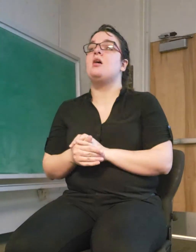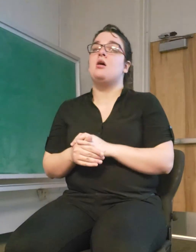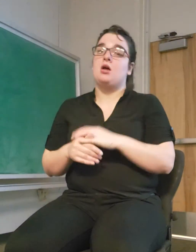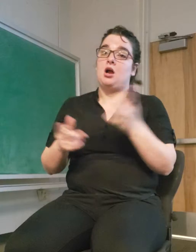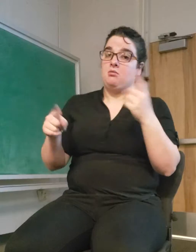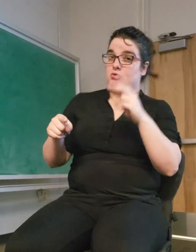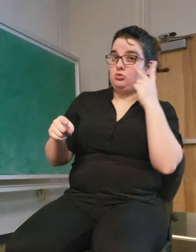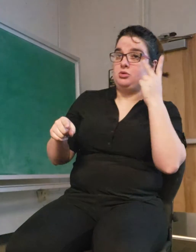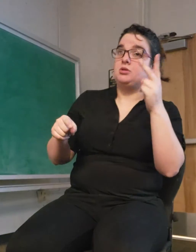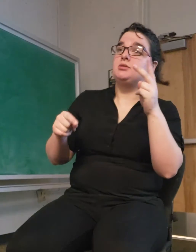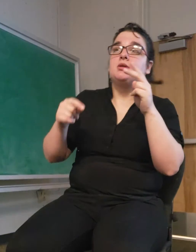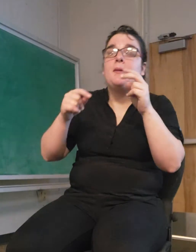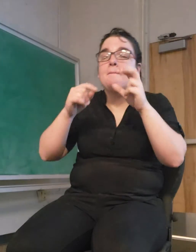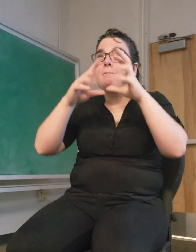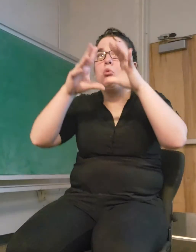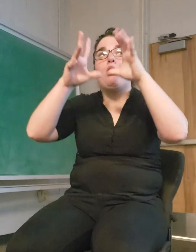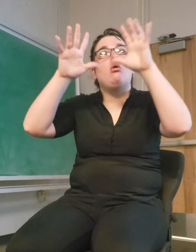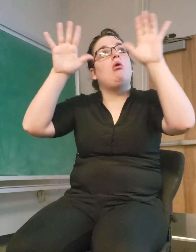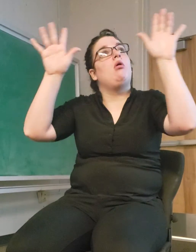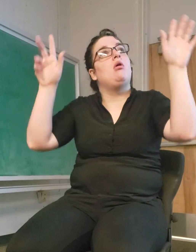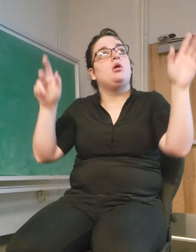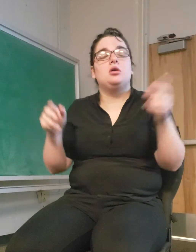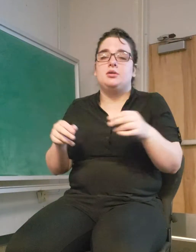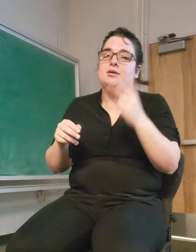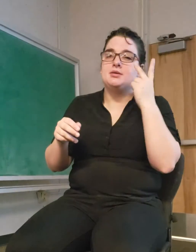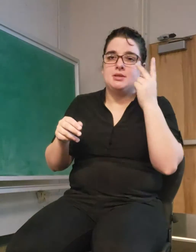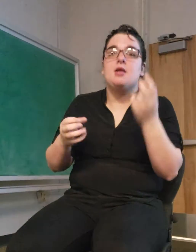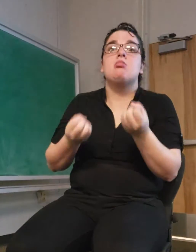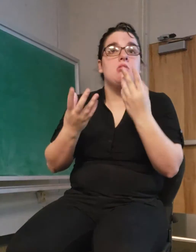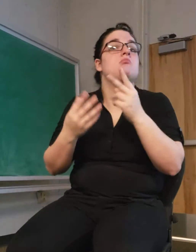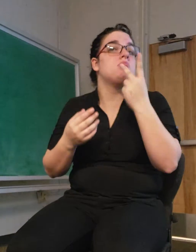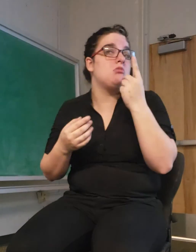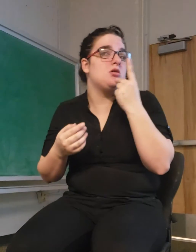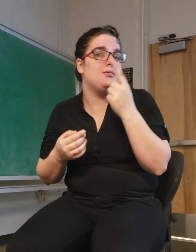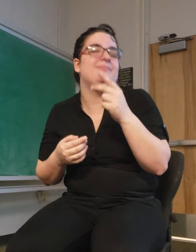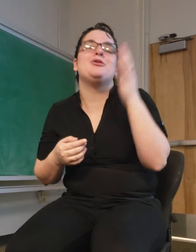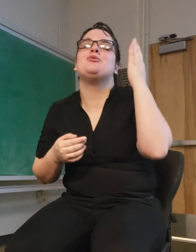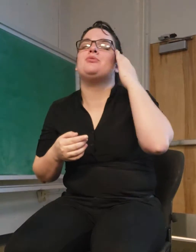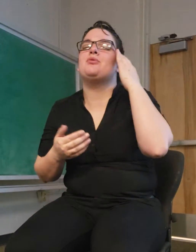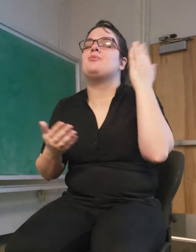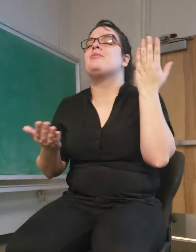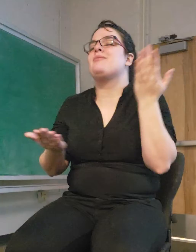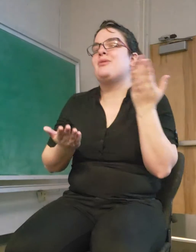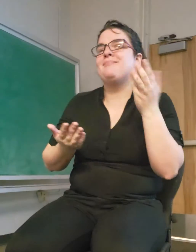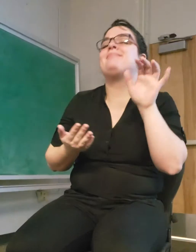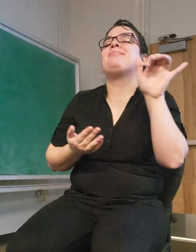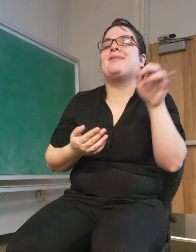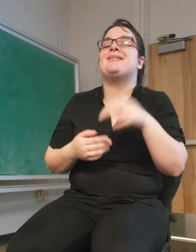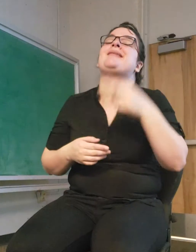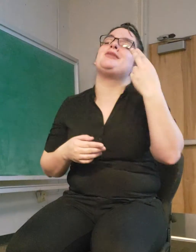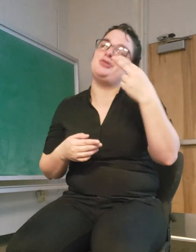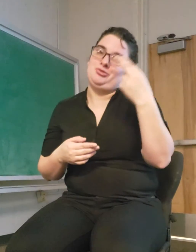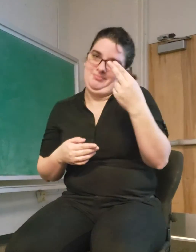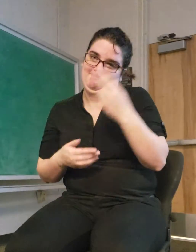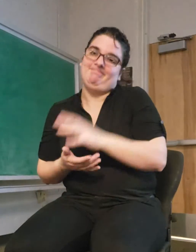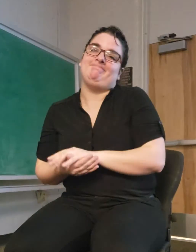of pinkness in space, we know that they're clouds of hydrogen, because that is the most abundant color that's going to come out of hydrogen